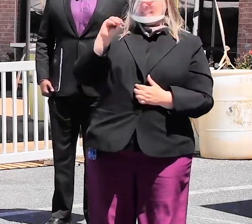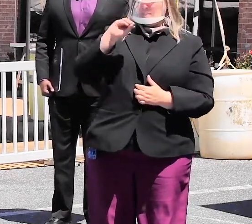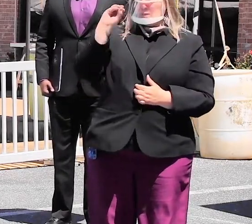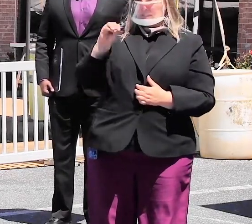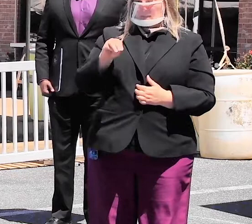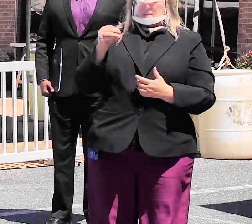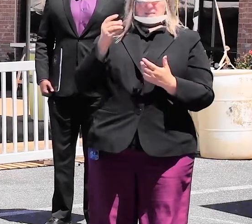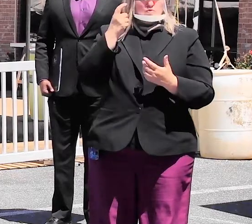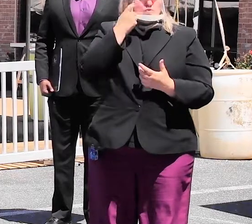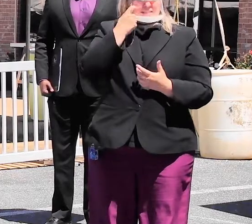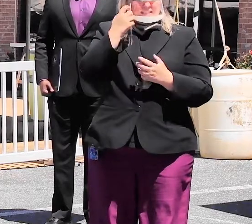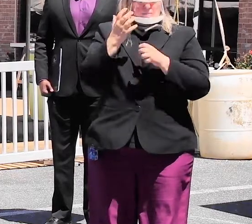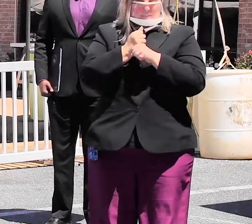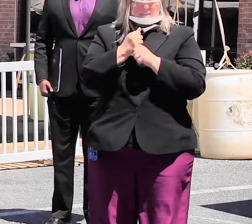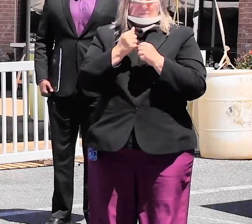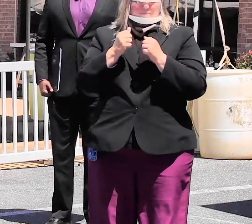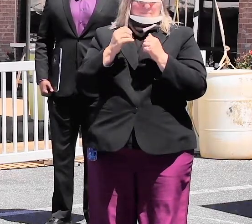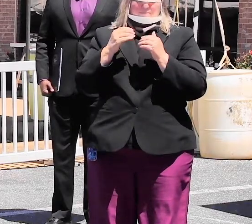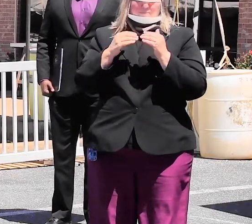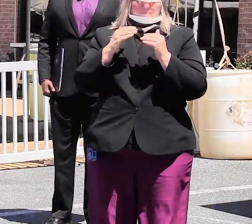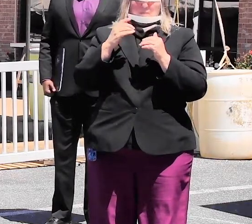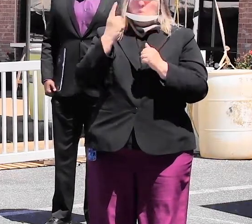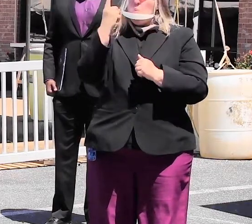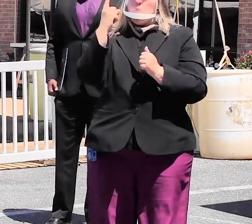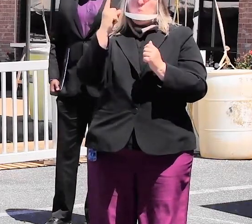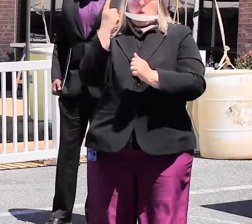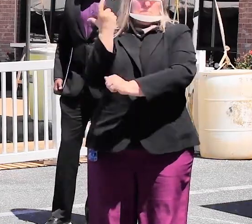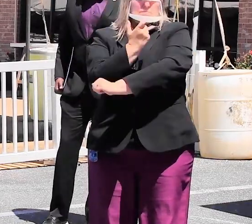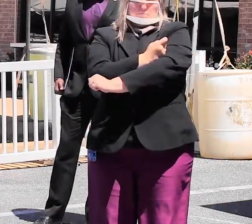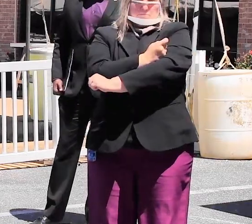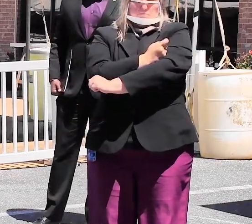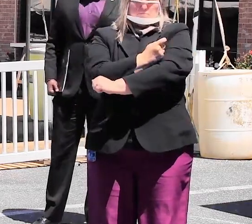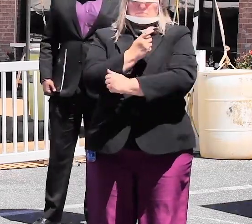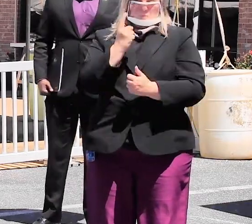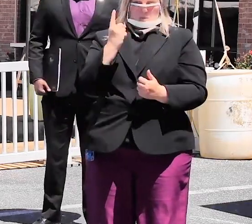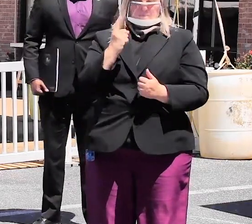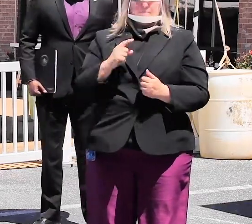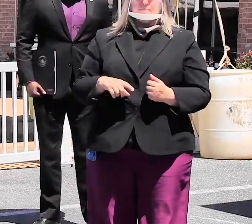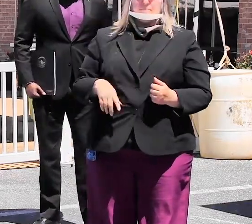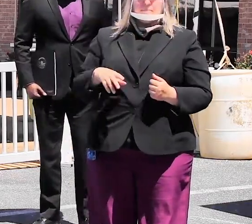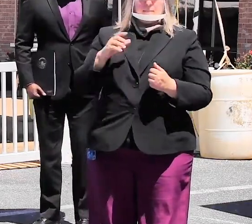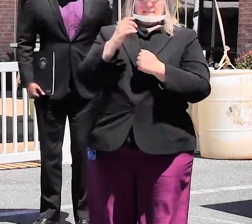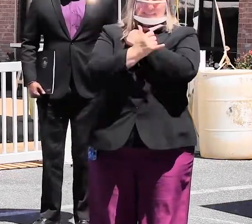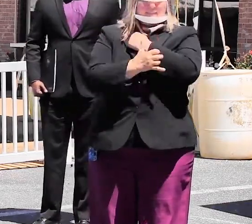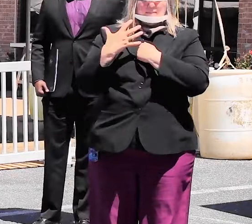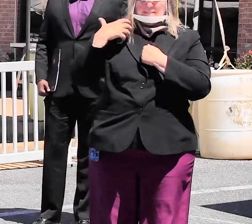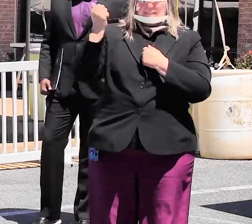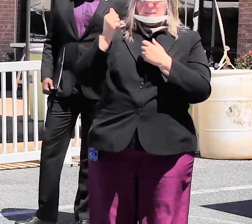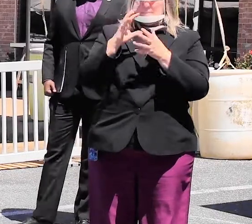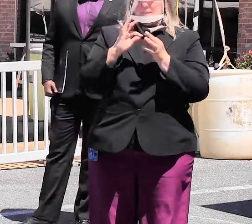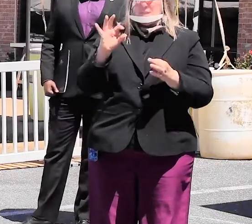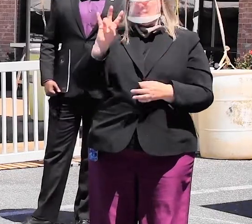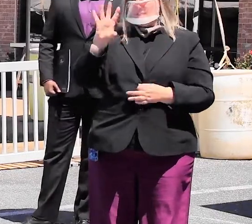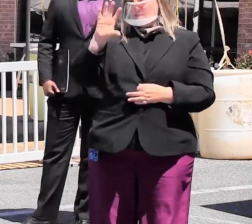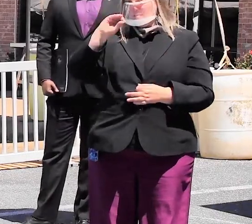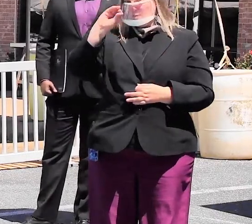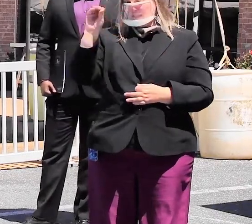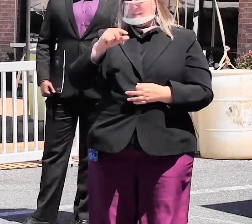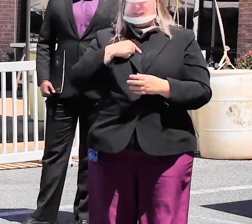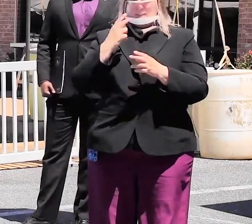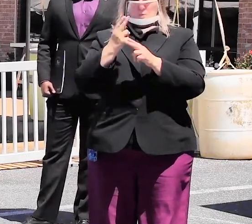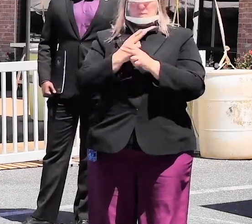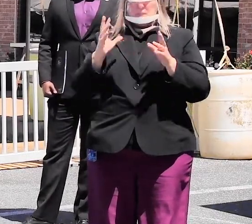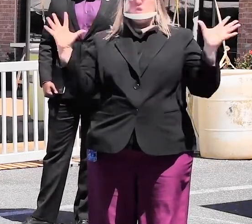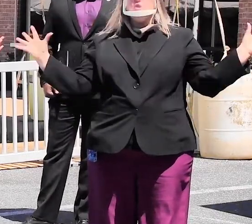having recently received received one dose. The county executive mentioned the 75%. I'm using the